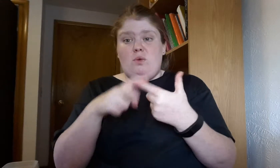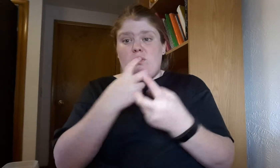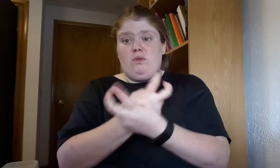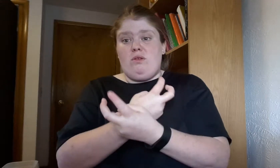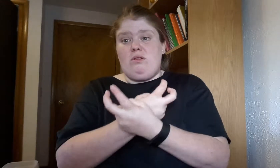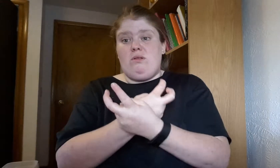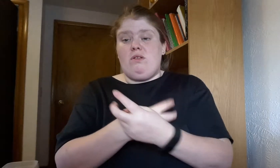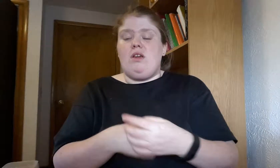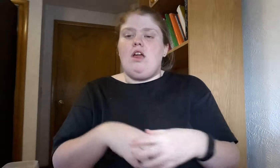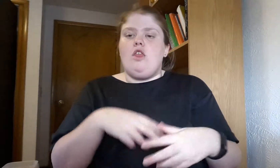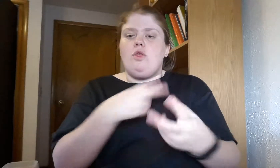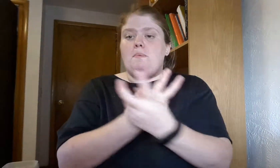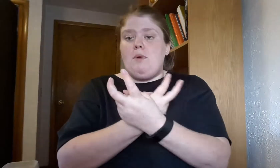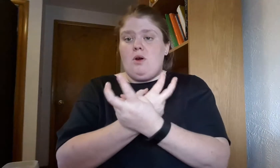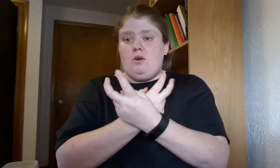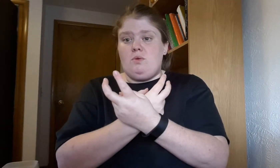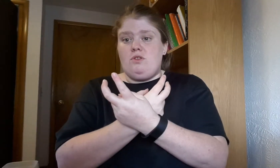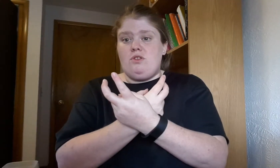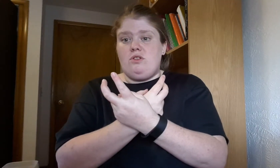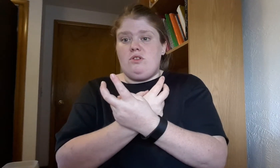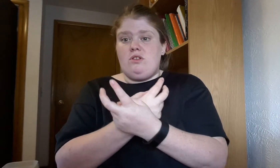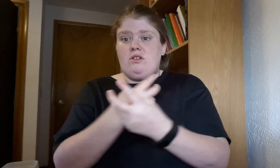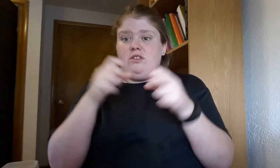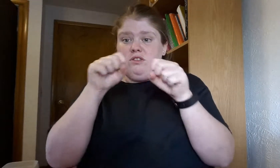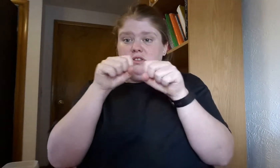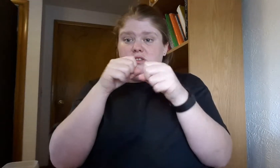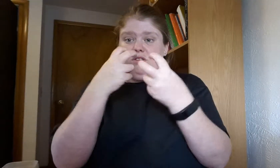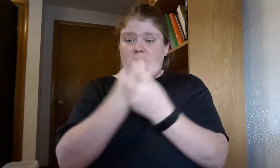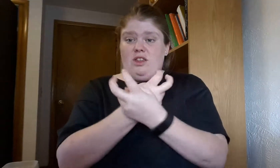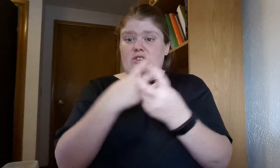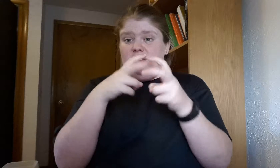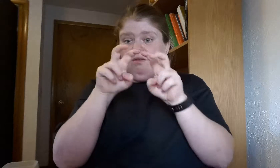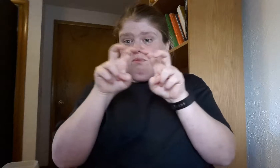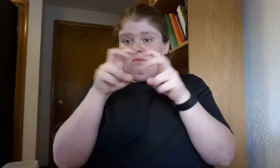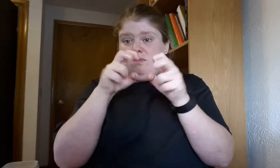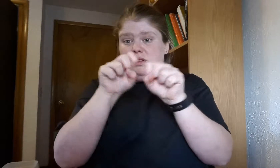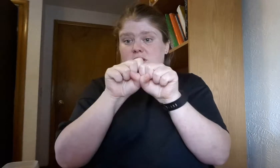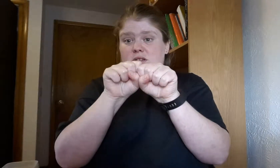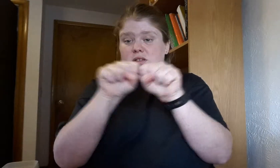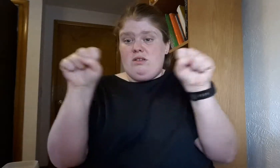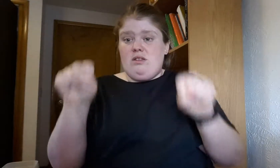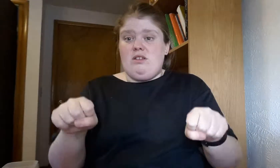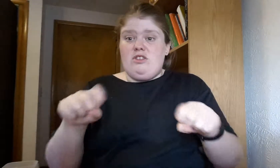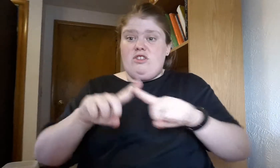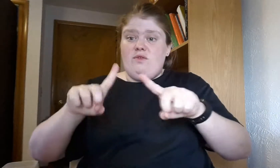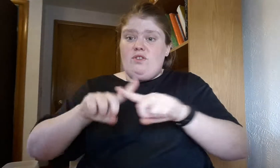The bones of the skeletal system are made up of several different types of tissue.